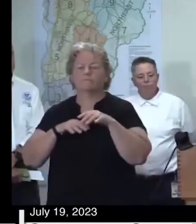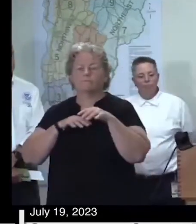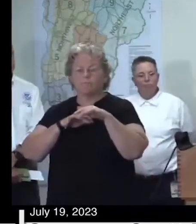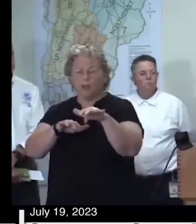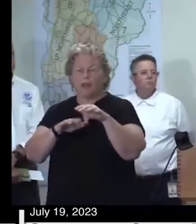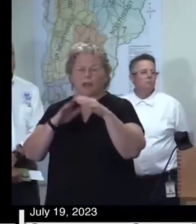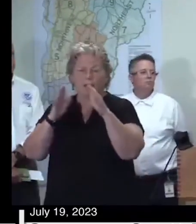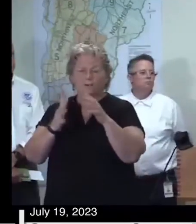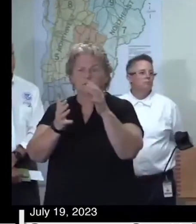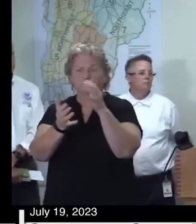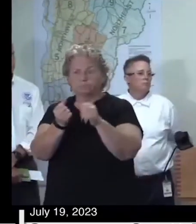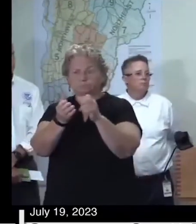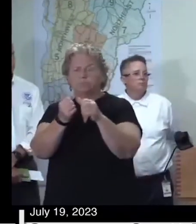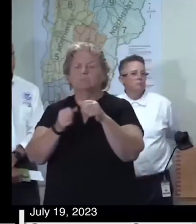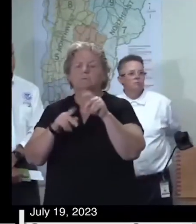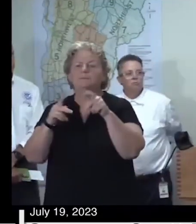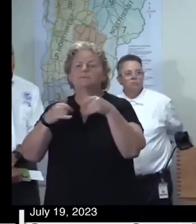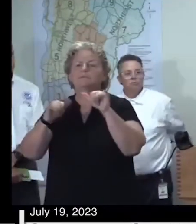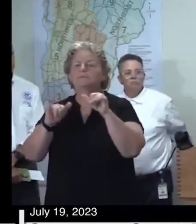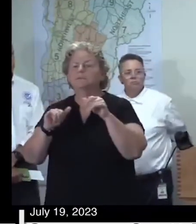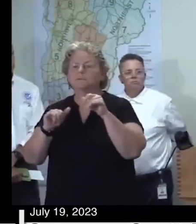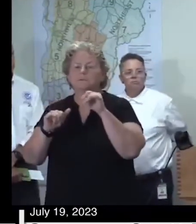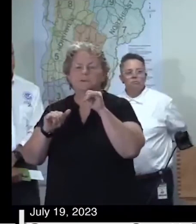We have the numbers from